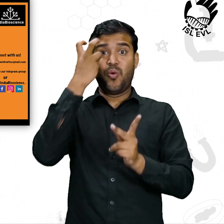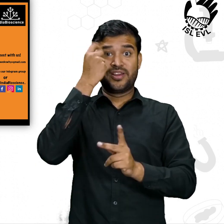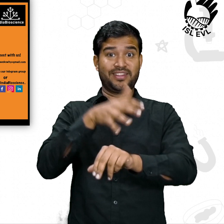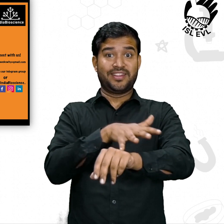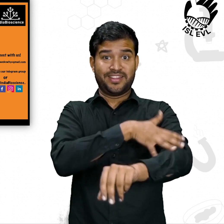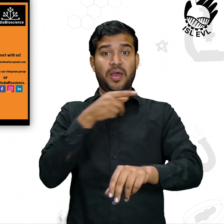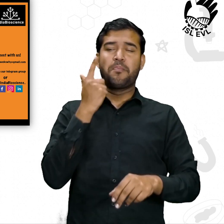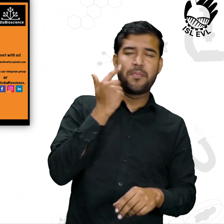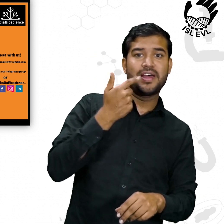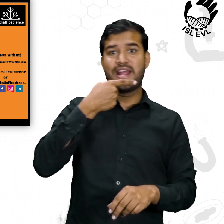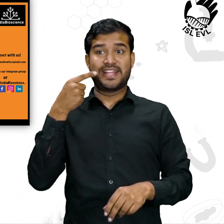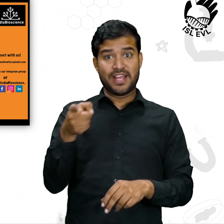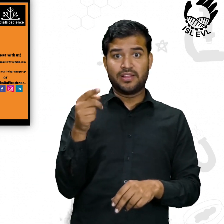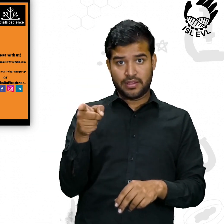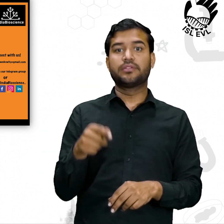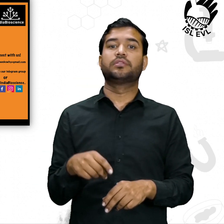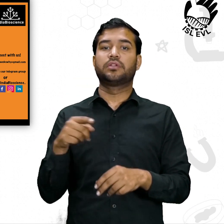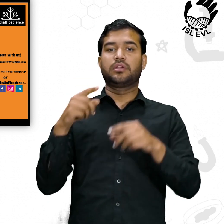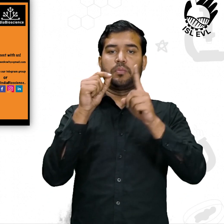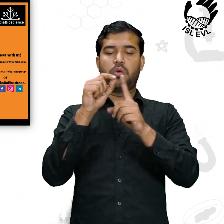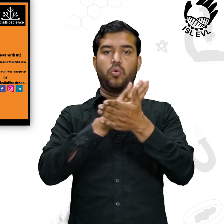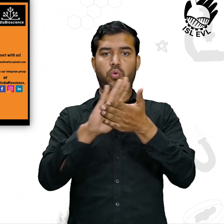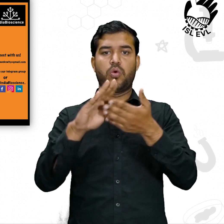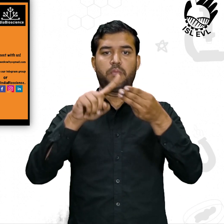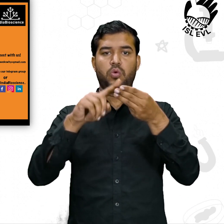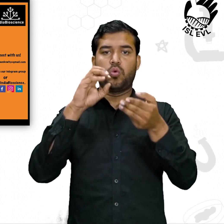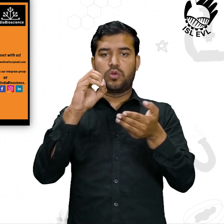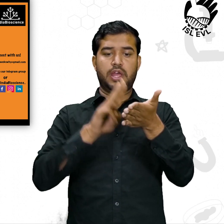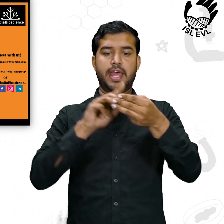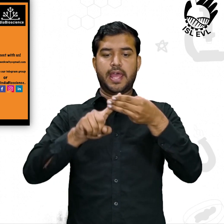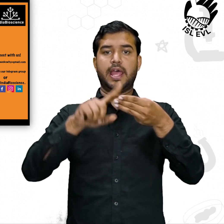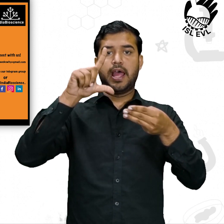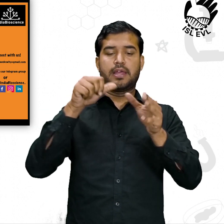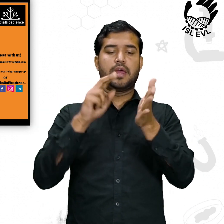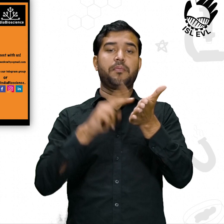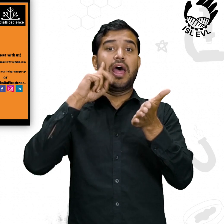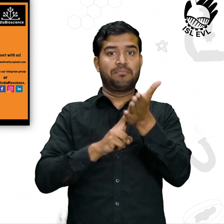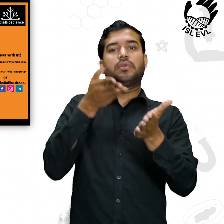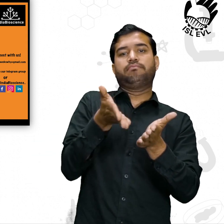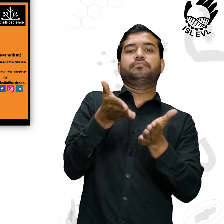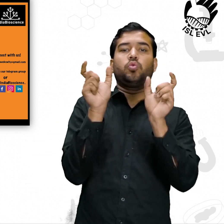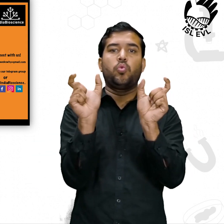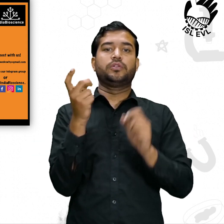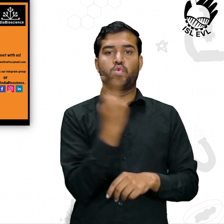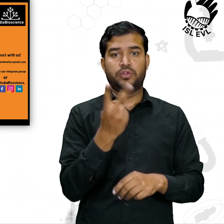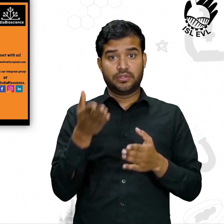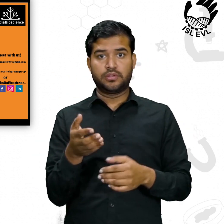Melanin? That sounds familiar. Maybe I heard it in my science class. Don't they give